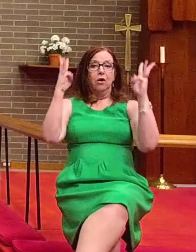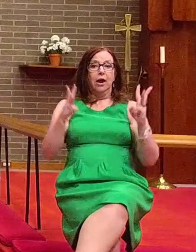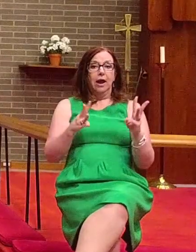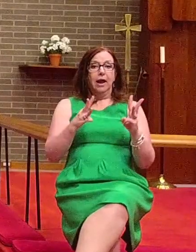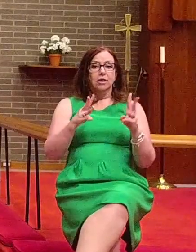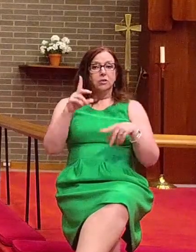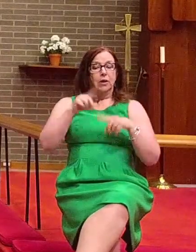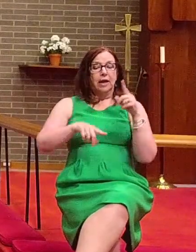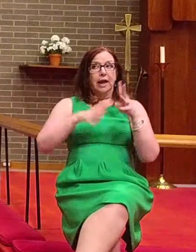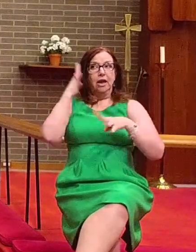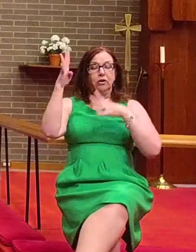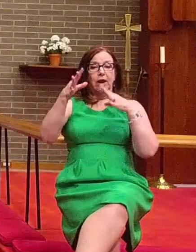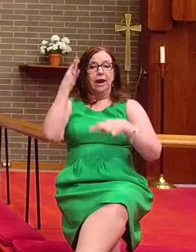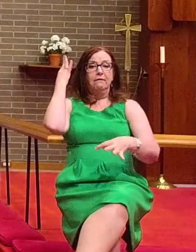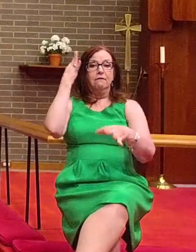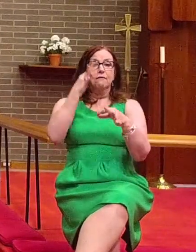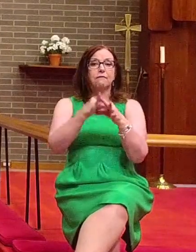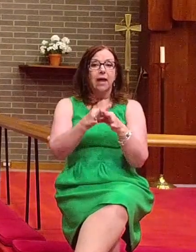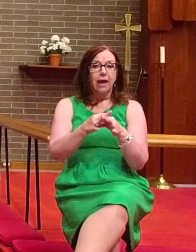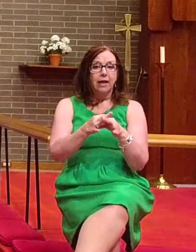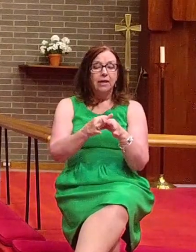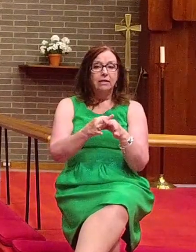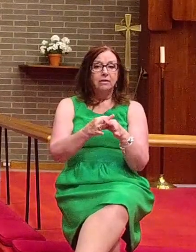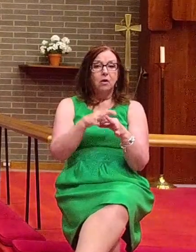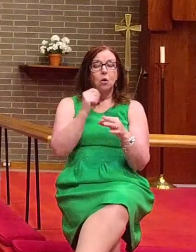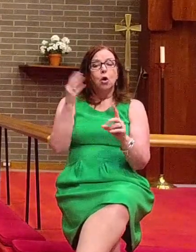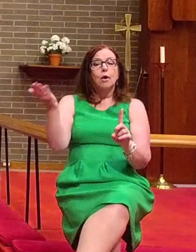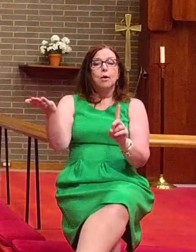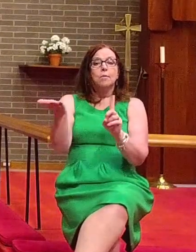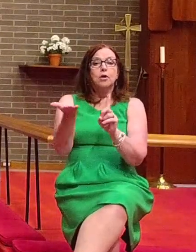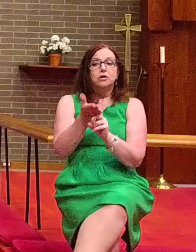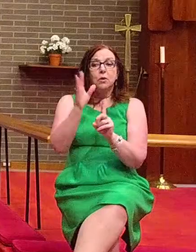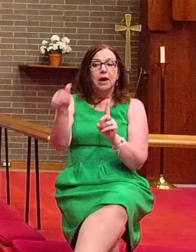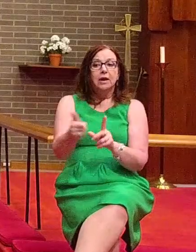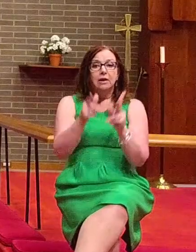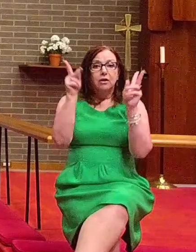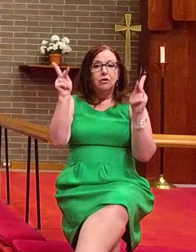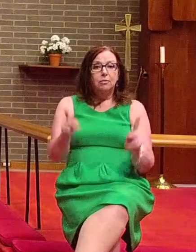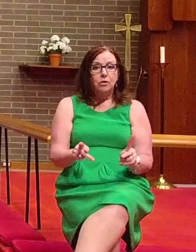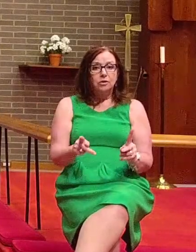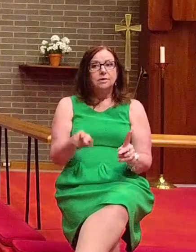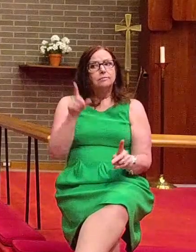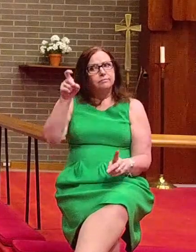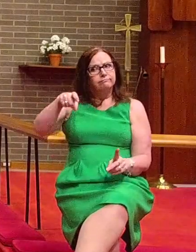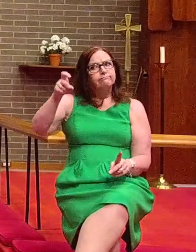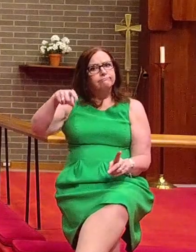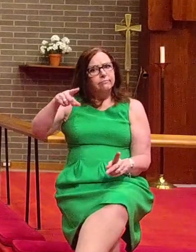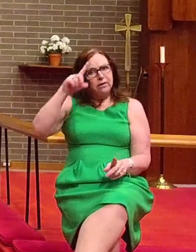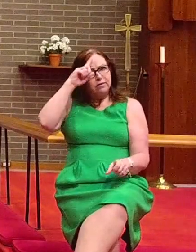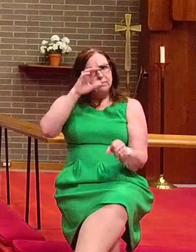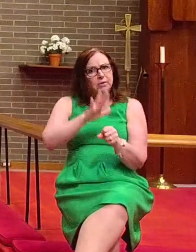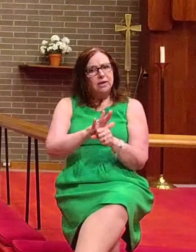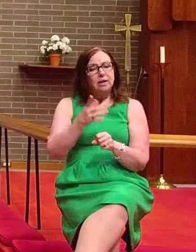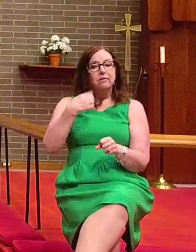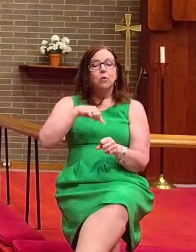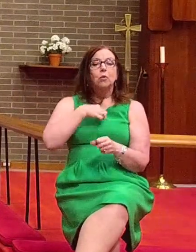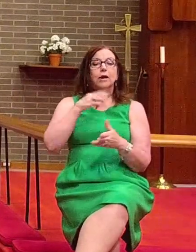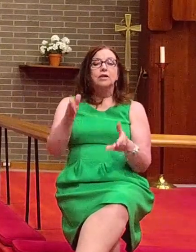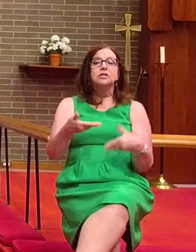faith or force someone or persuade someone to believe. We are here to